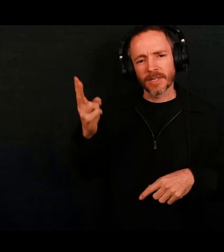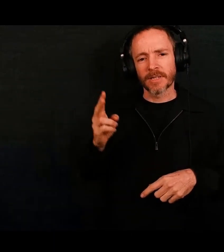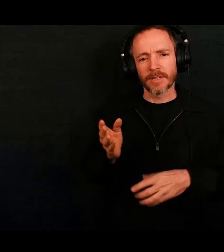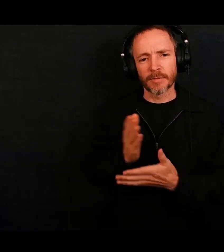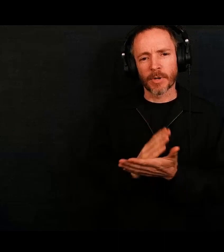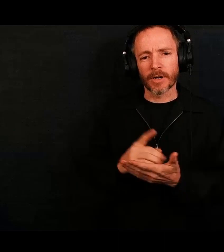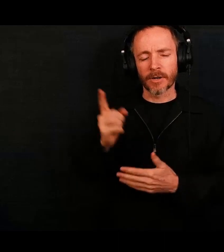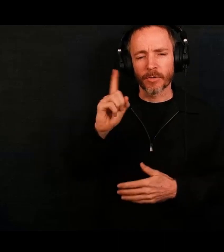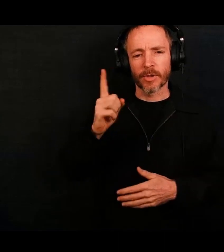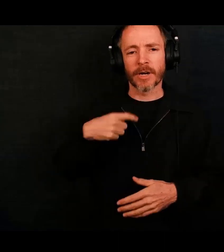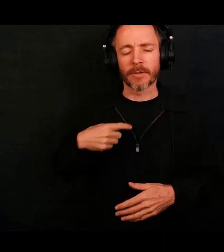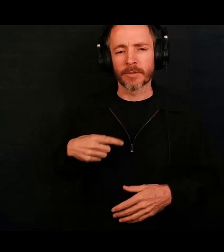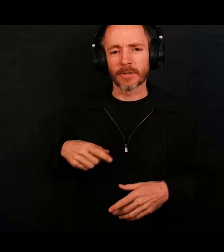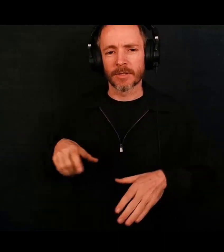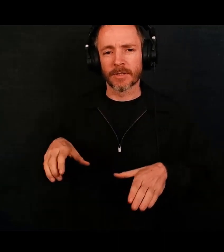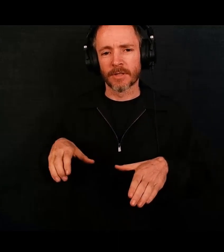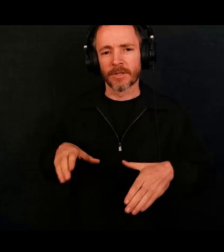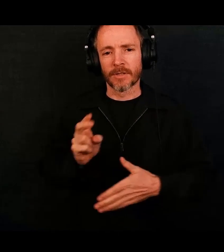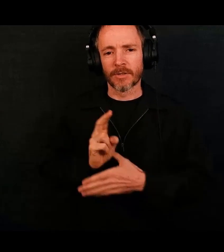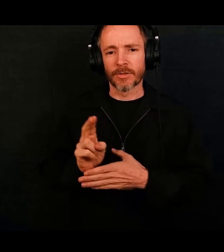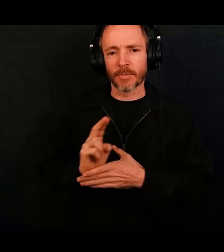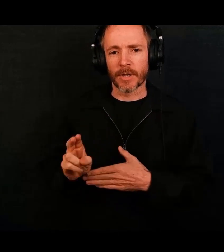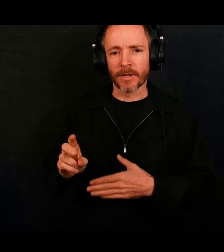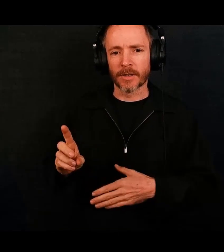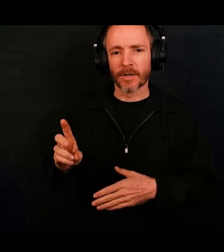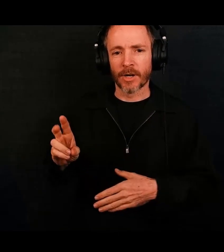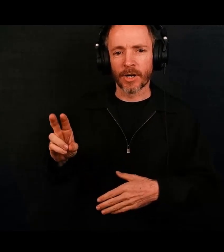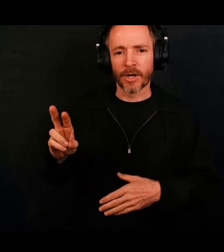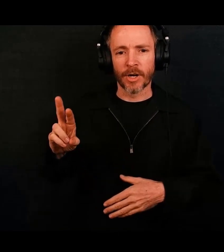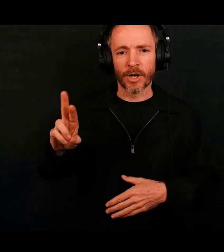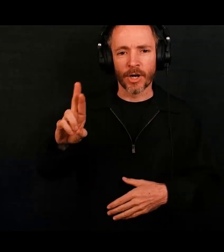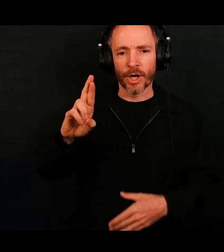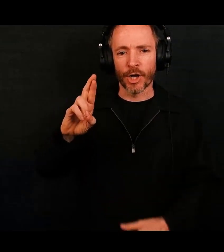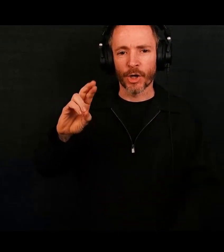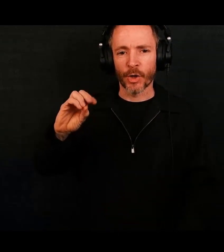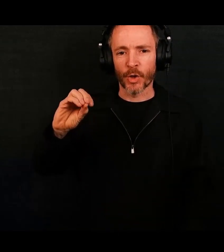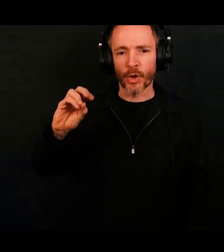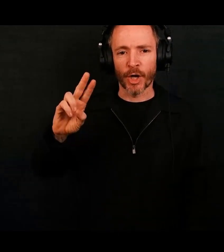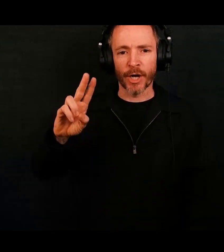already see the part where I was using my